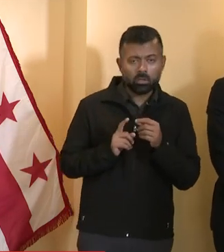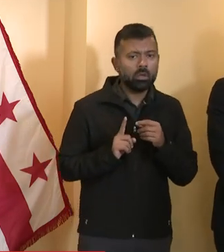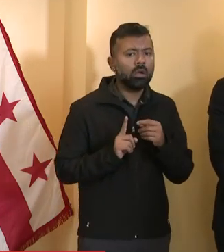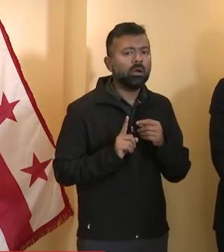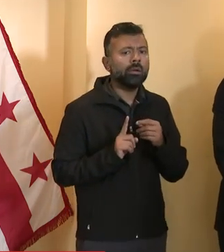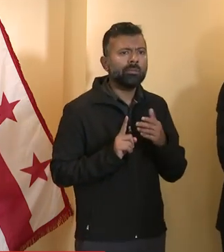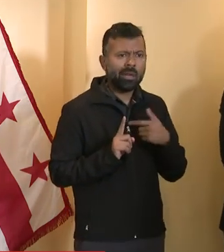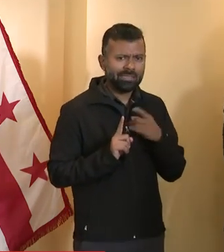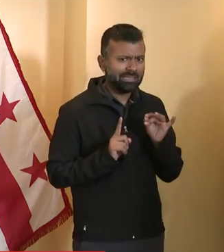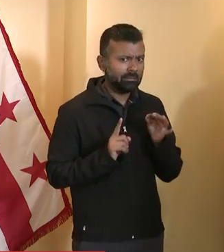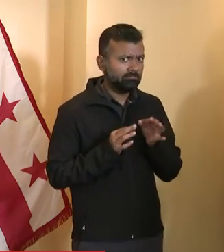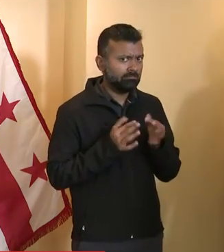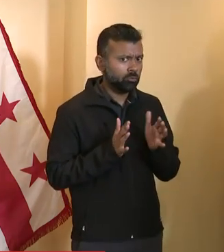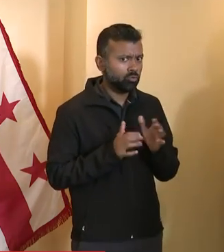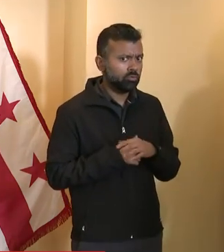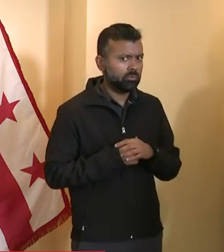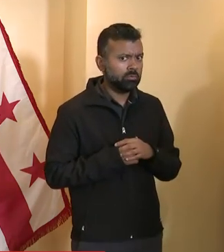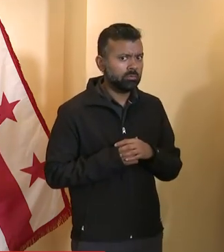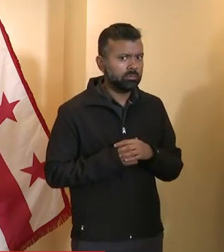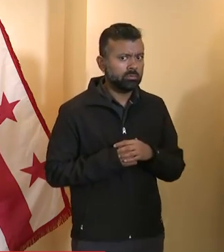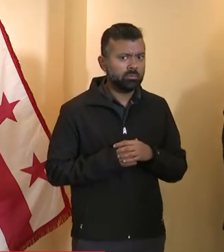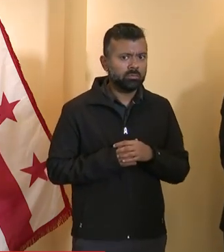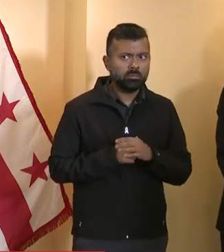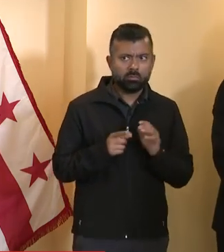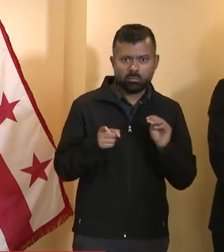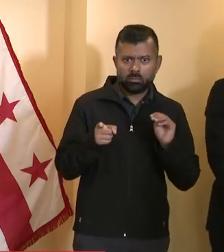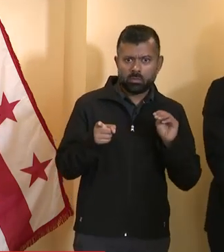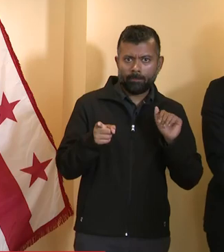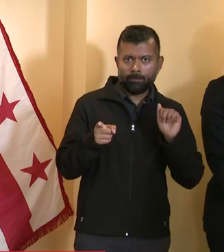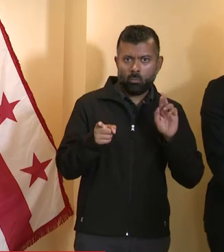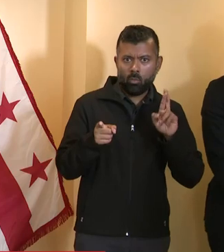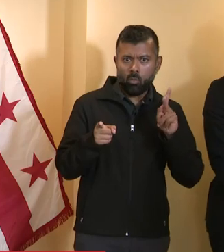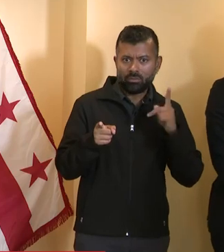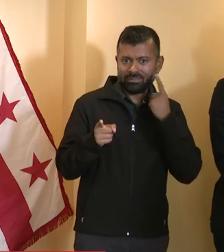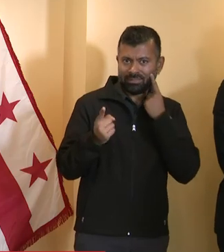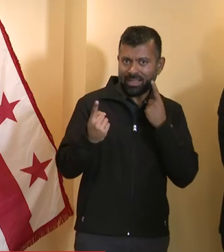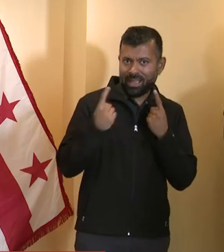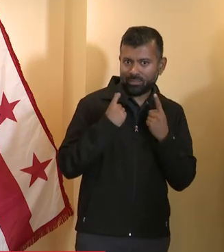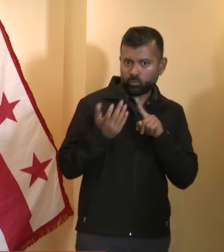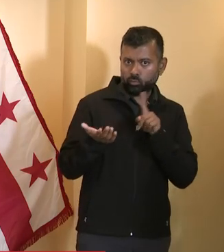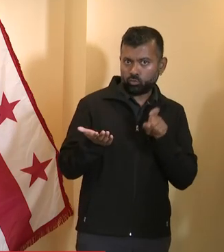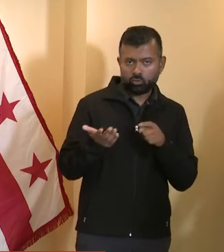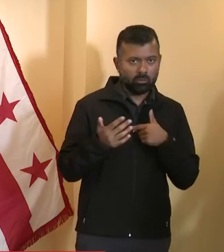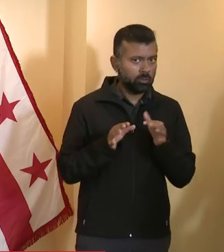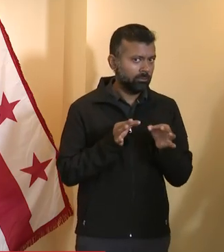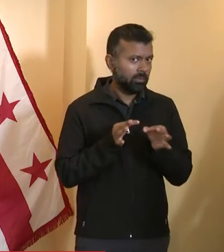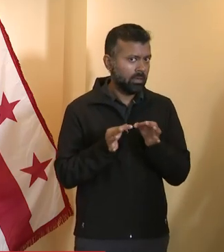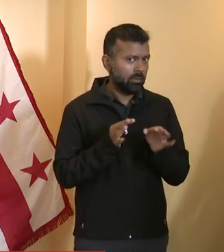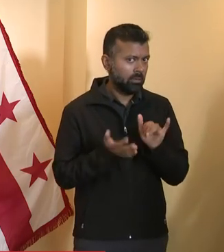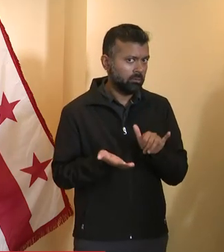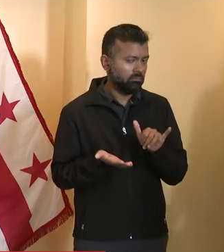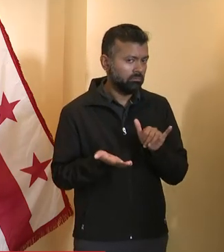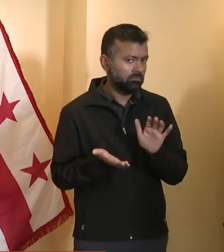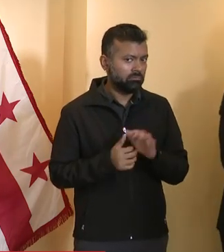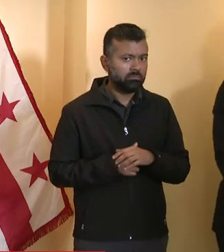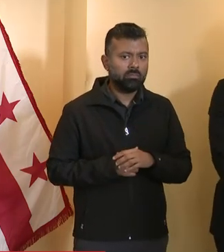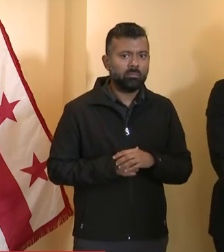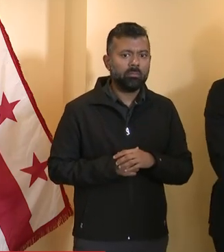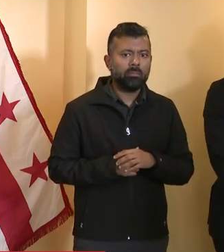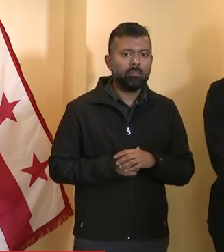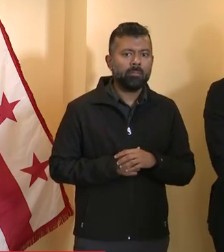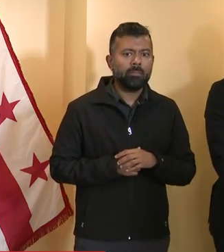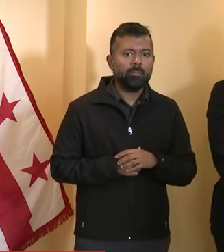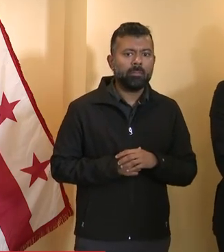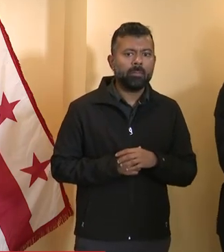to Mark in saying that we still have to invest in our growth. Who wants to look around in 4 years and see the same thing at